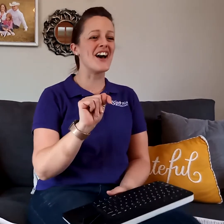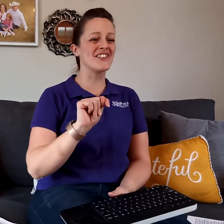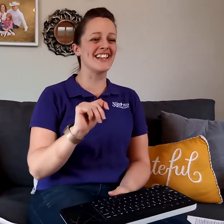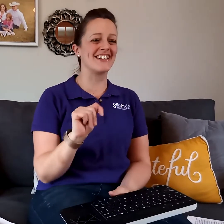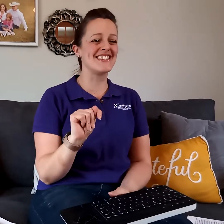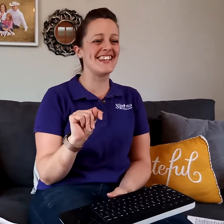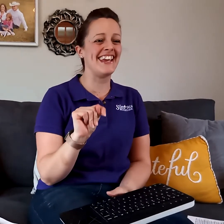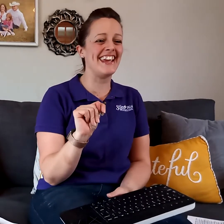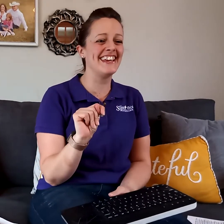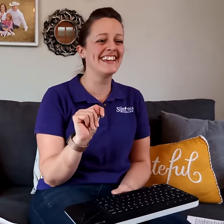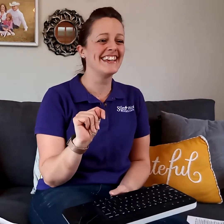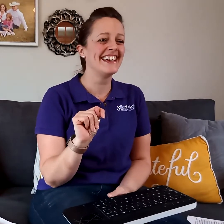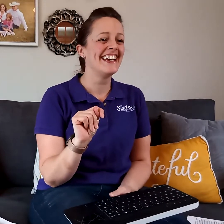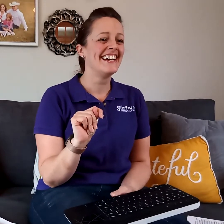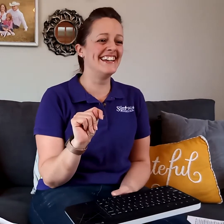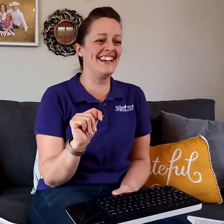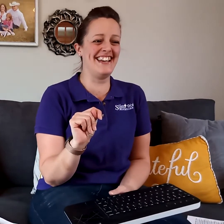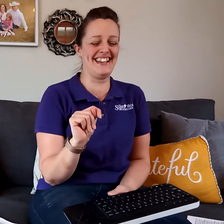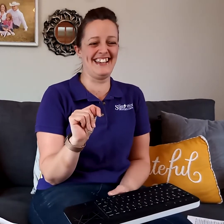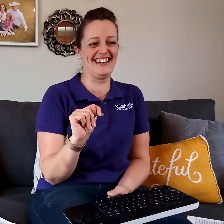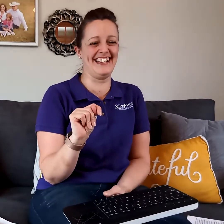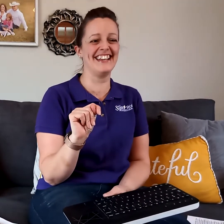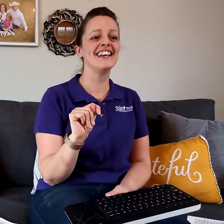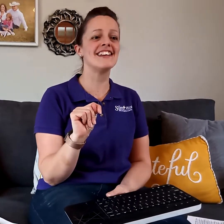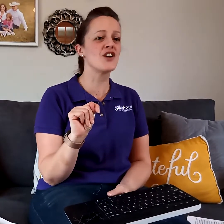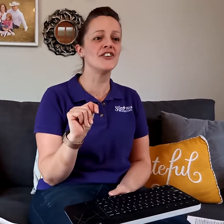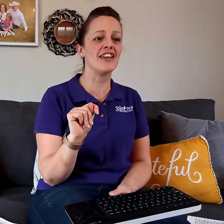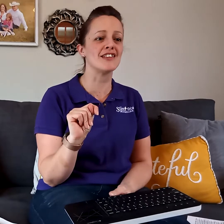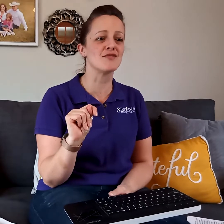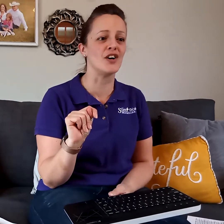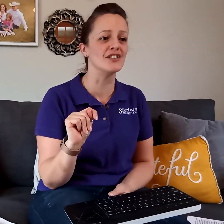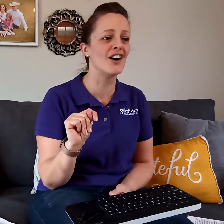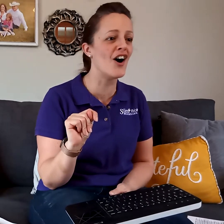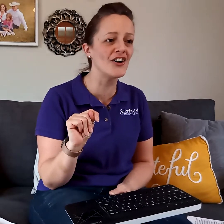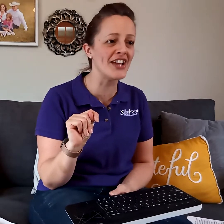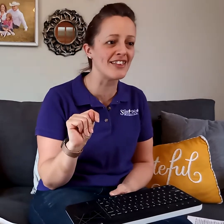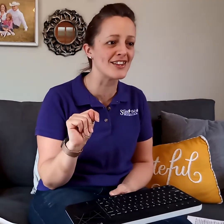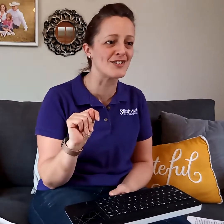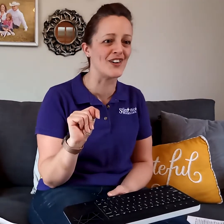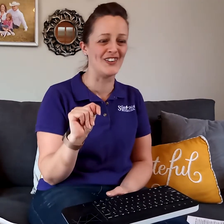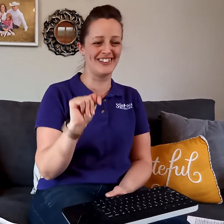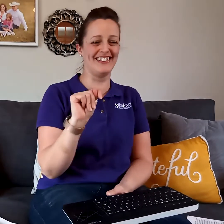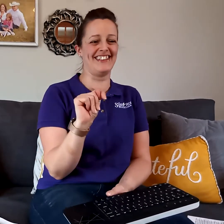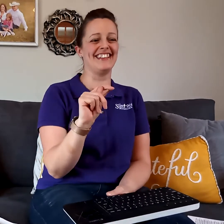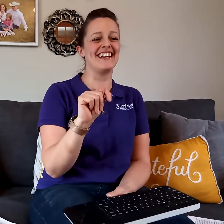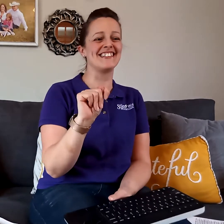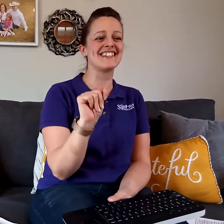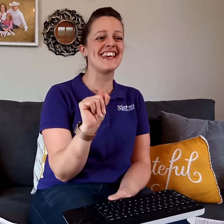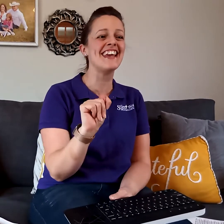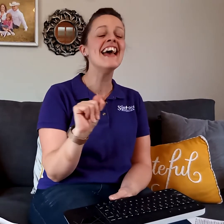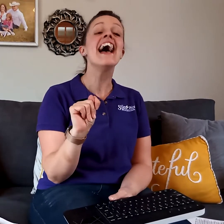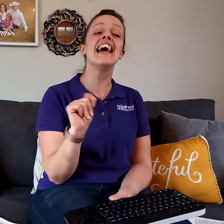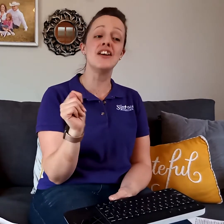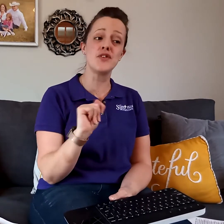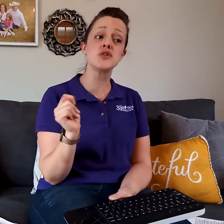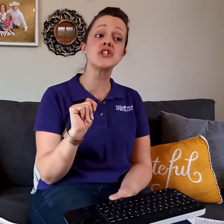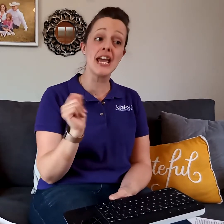letter T. It's all Nathan's fault. All Nathan's fault. The letter T. And if you shake